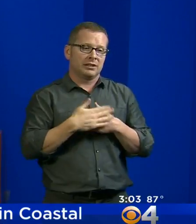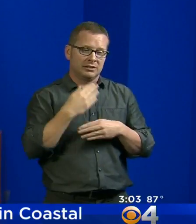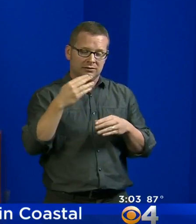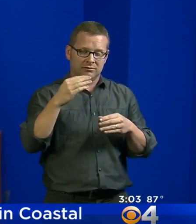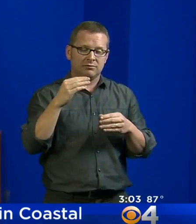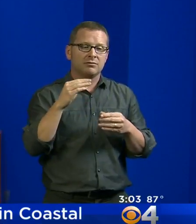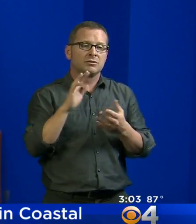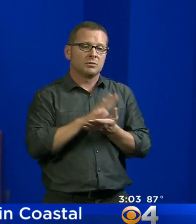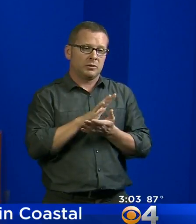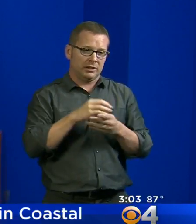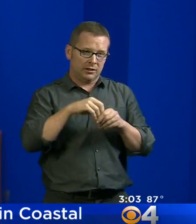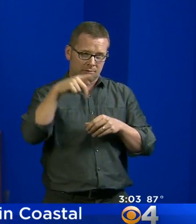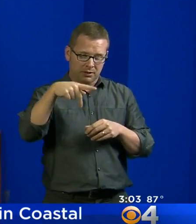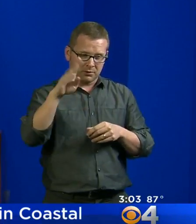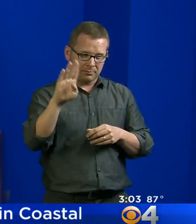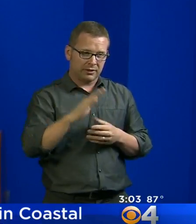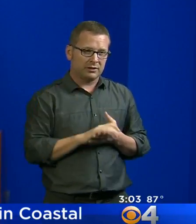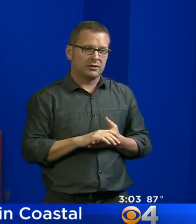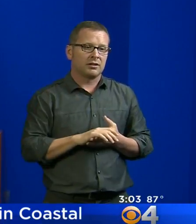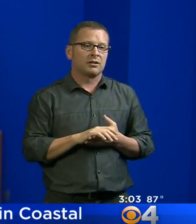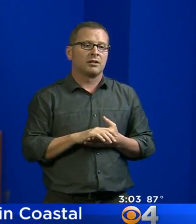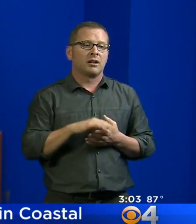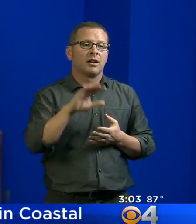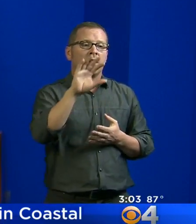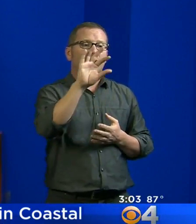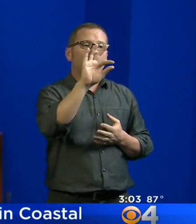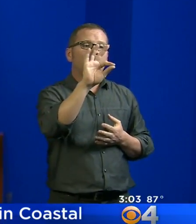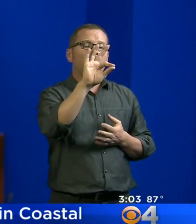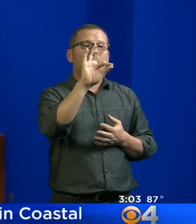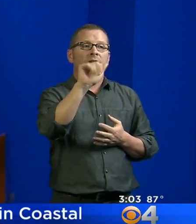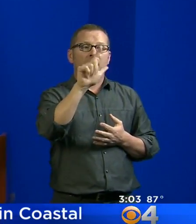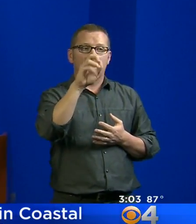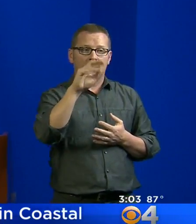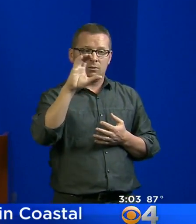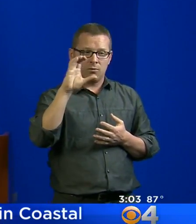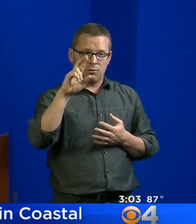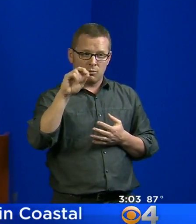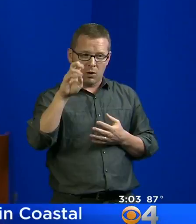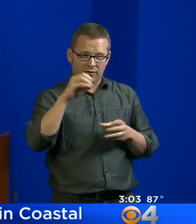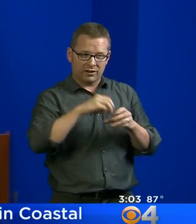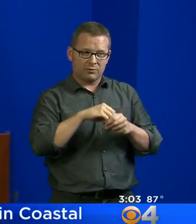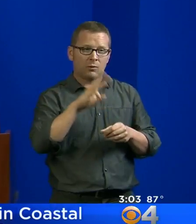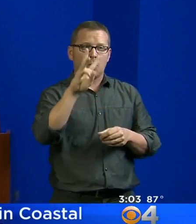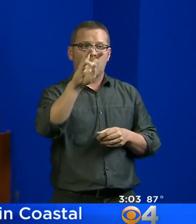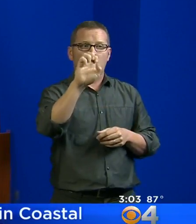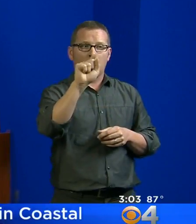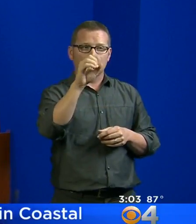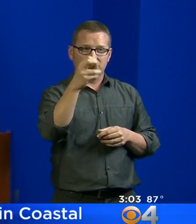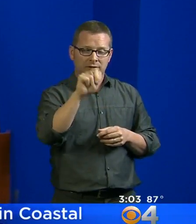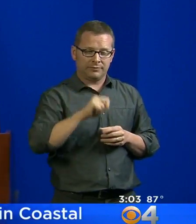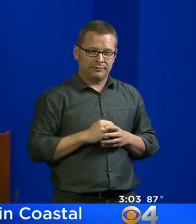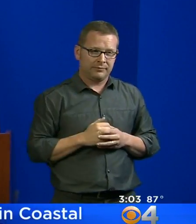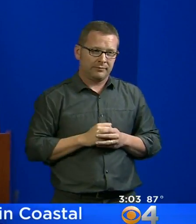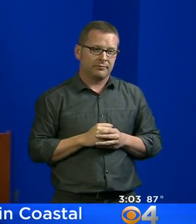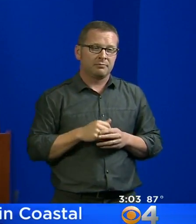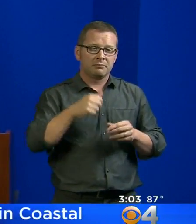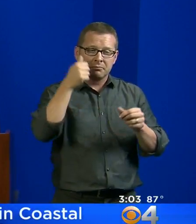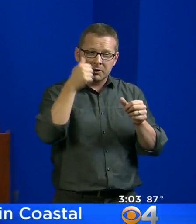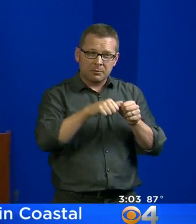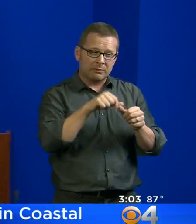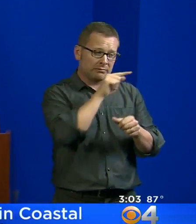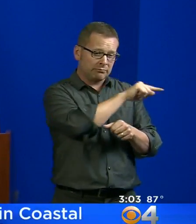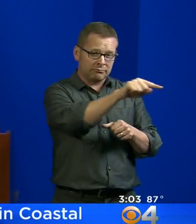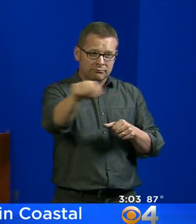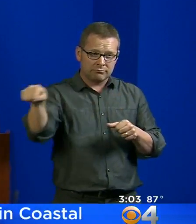a refuge of last resort. They provide a safe, short-term place to weather the storm. But you